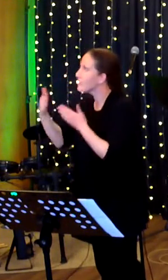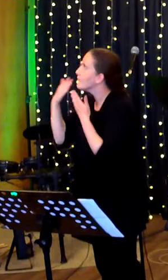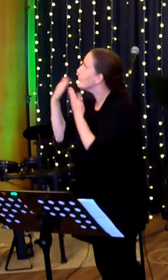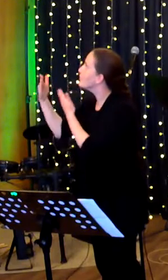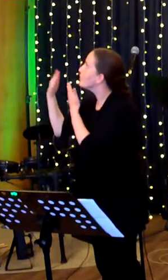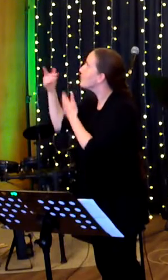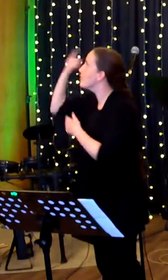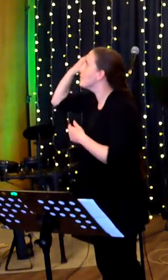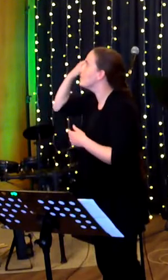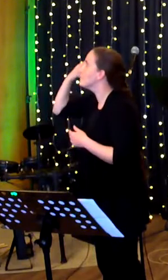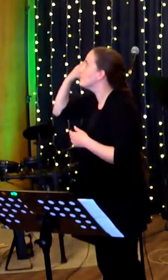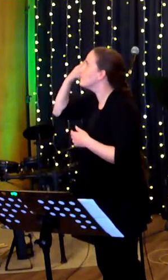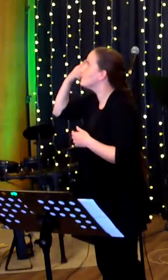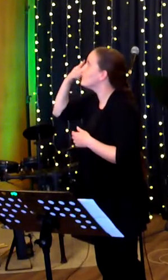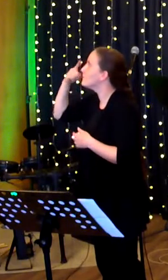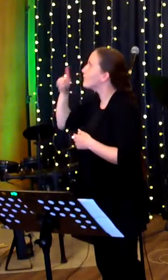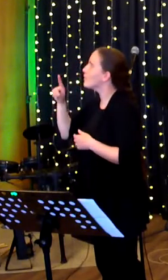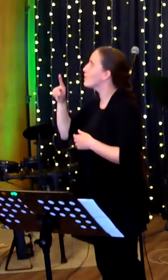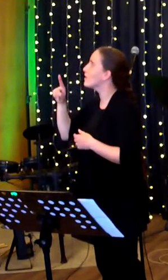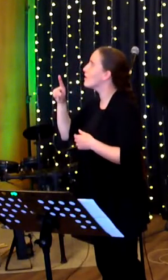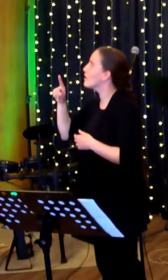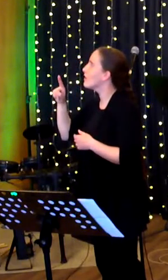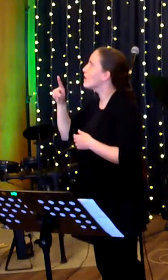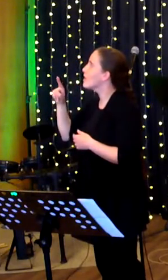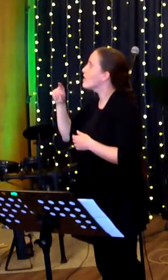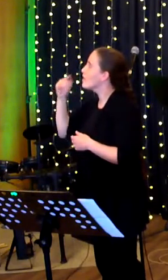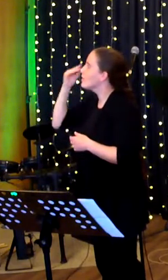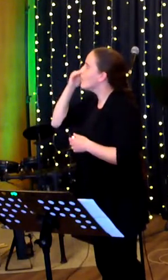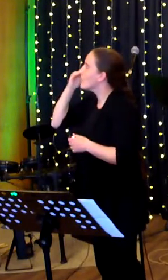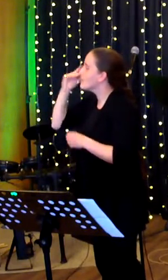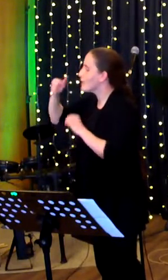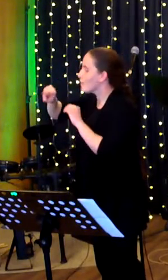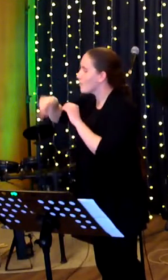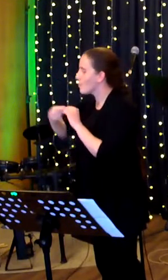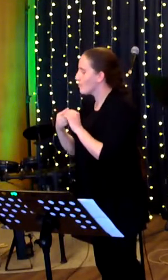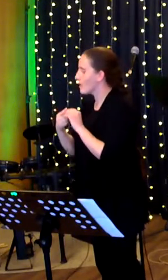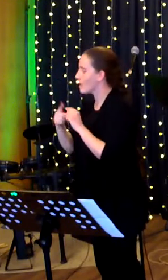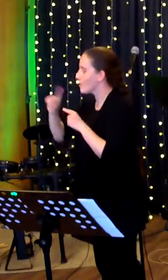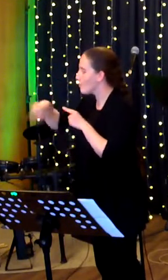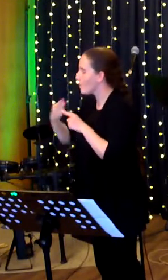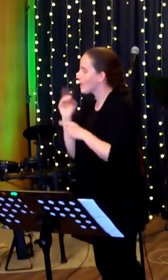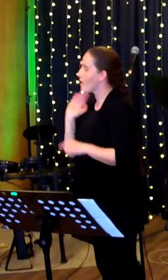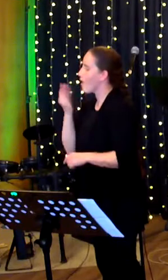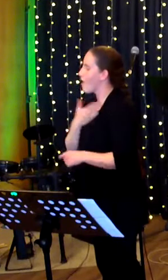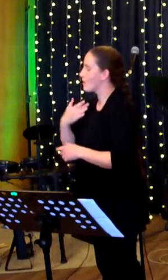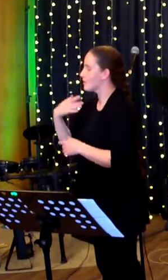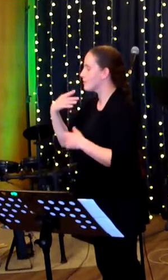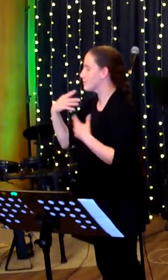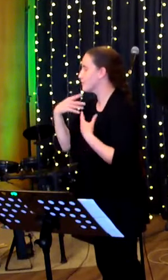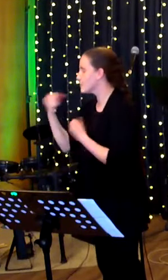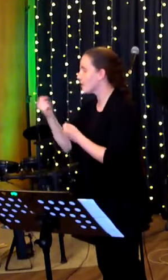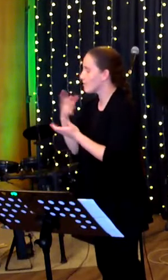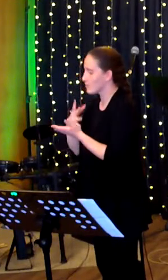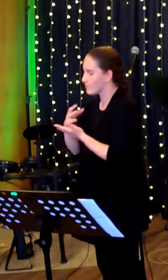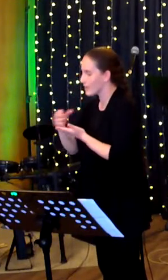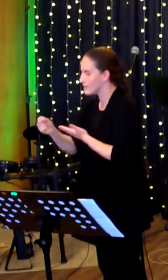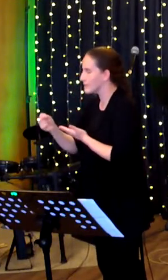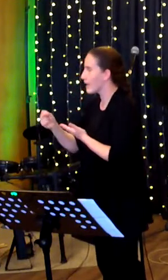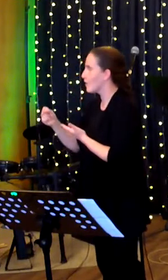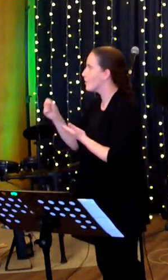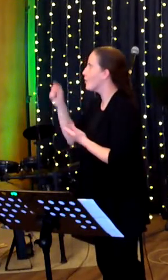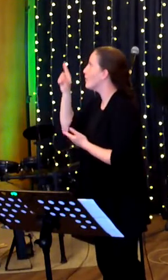strength, when weakness has set in, that your strength would take over. God, build our faith. Give us the faith